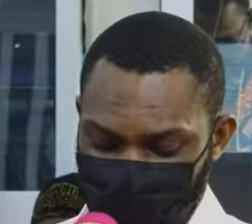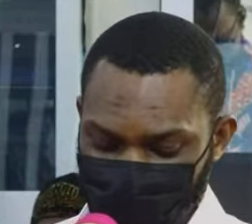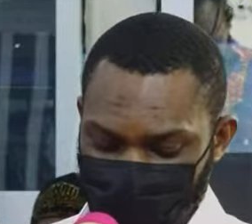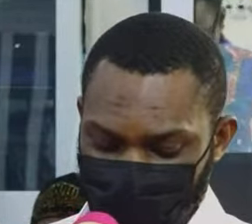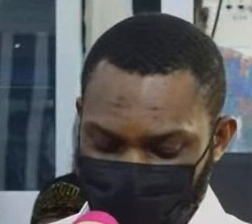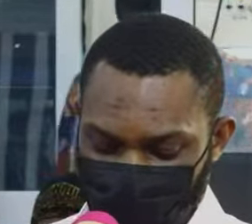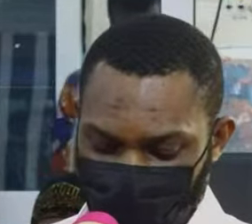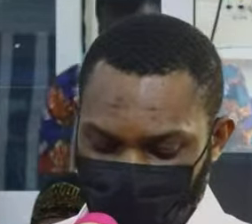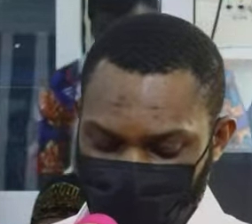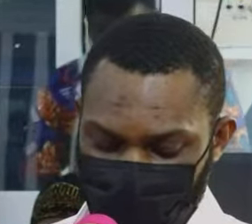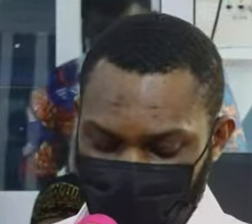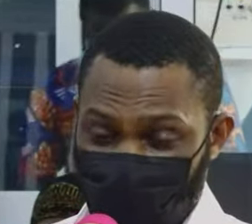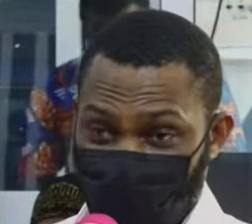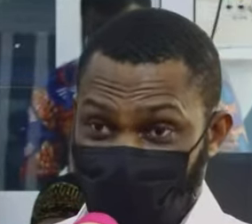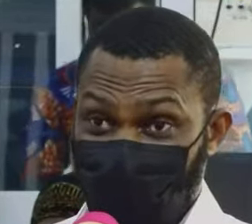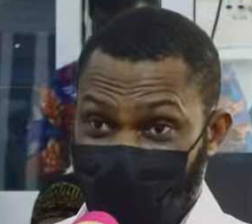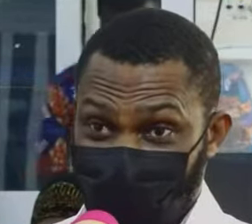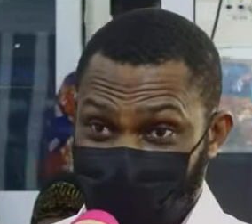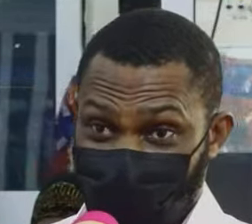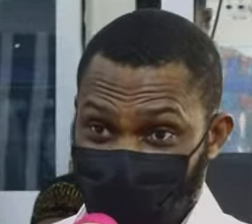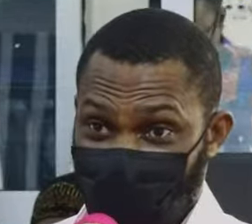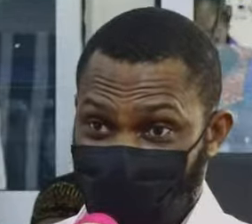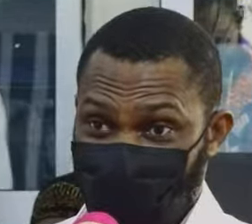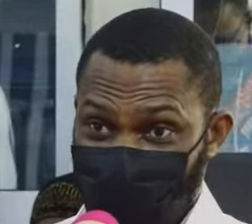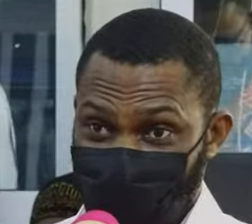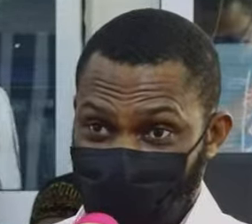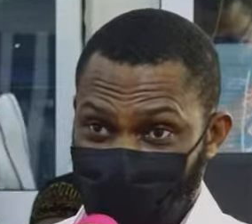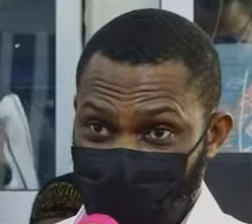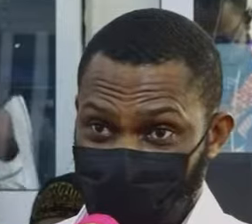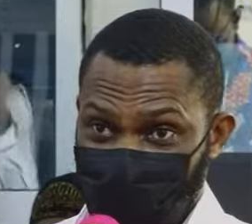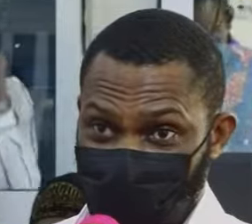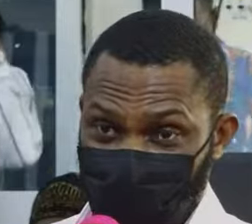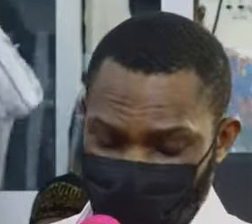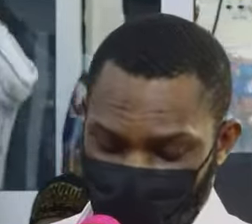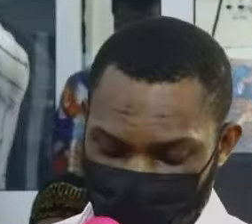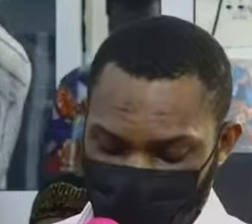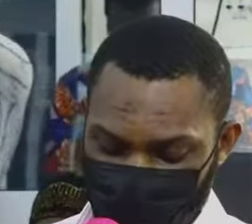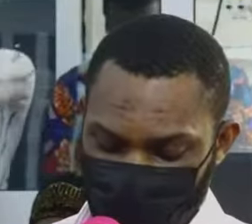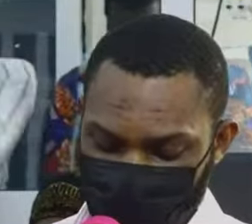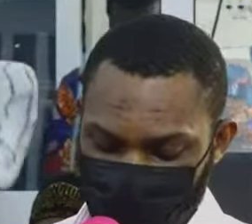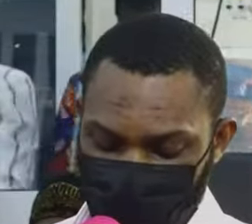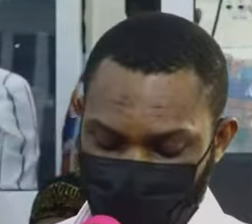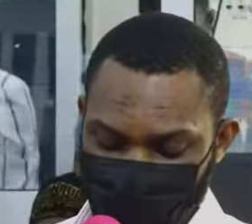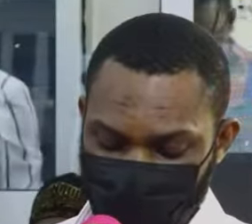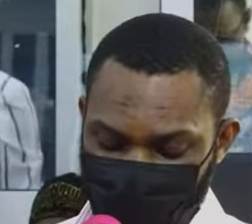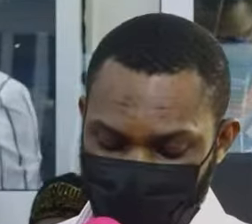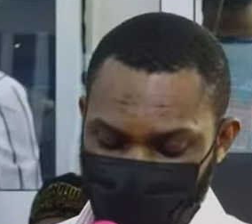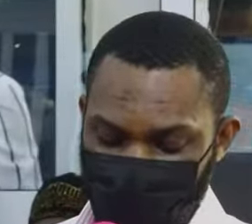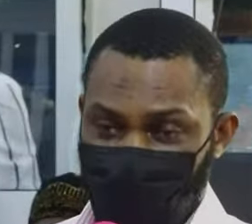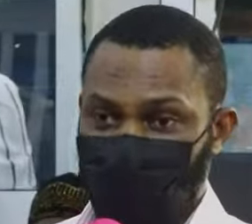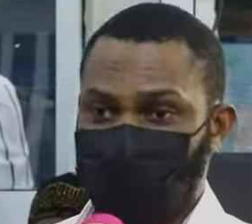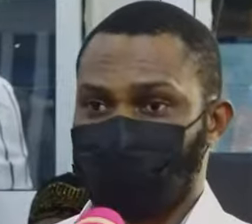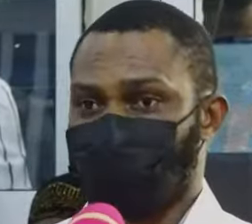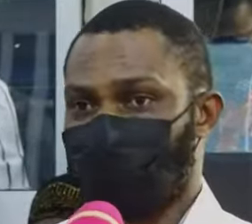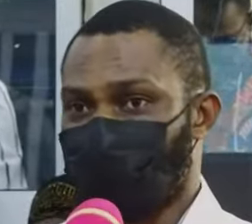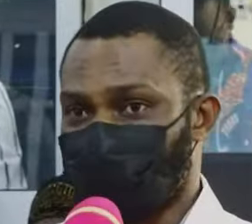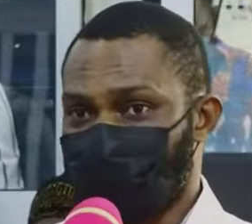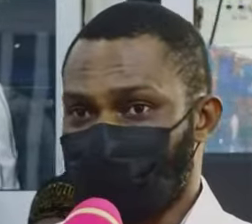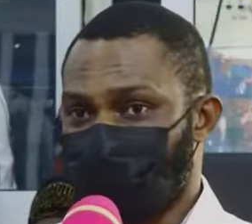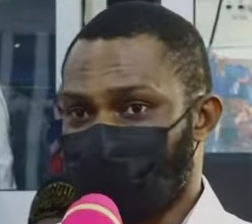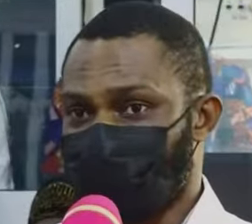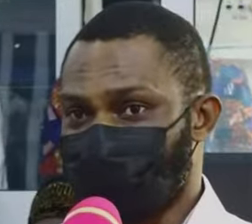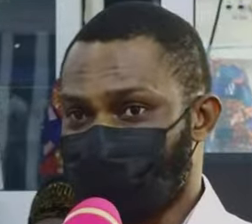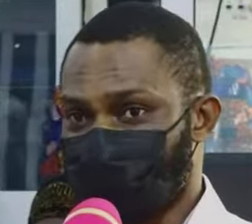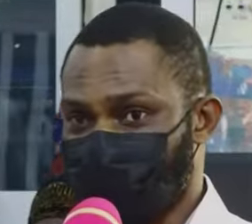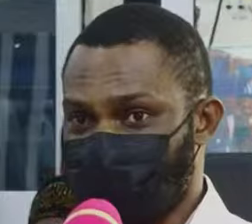surveillance on avoiding pirate activities, or also to check